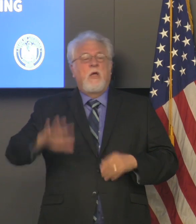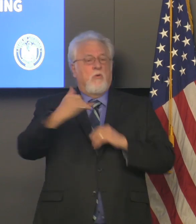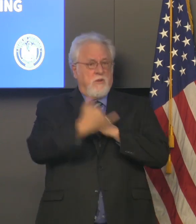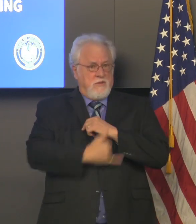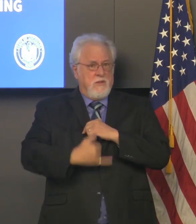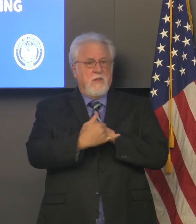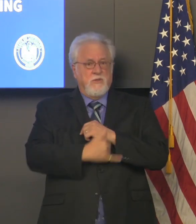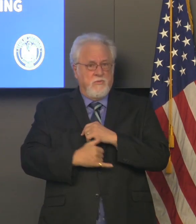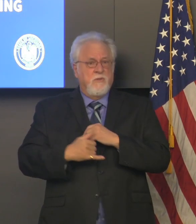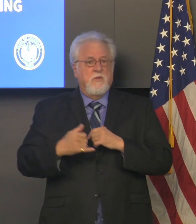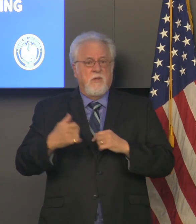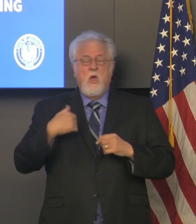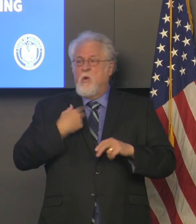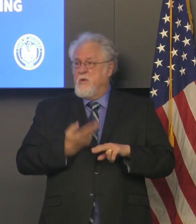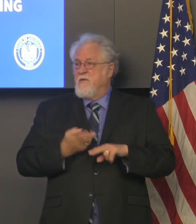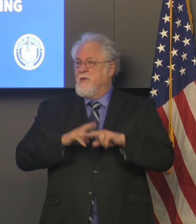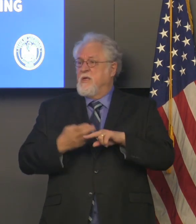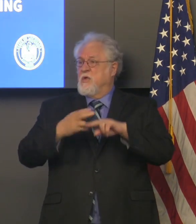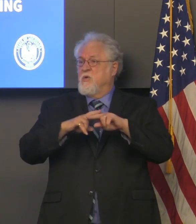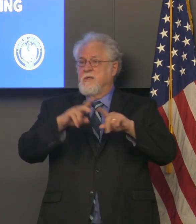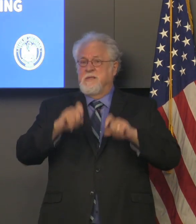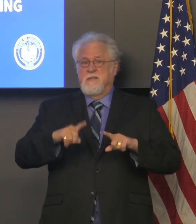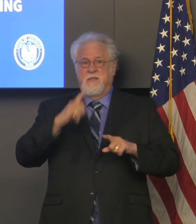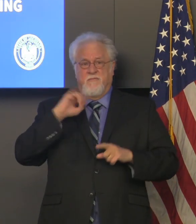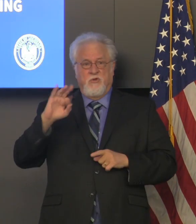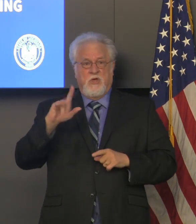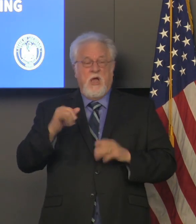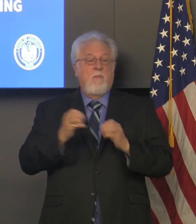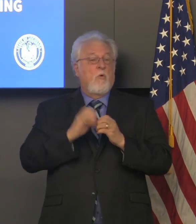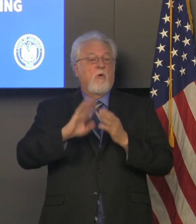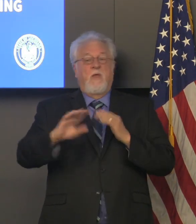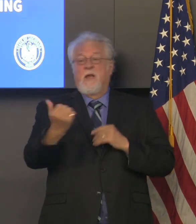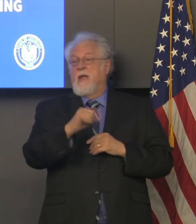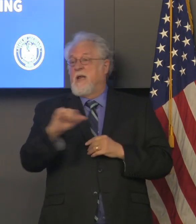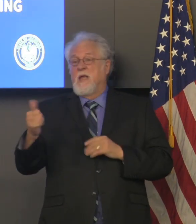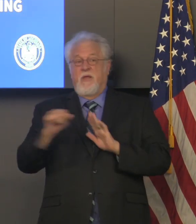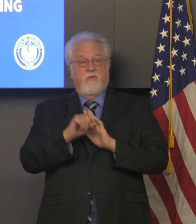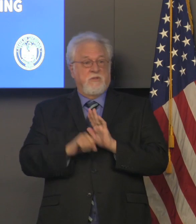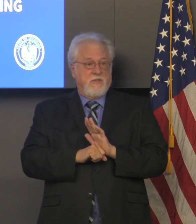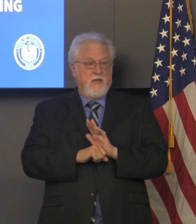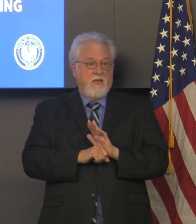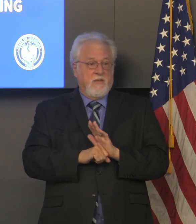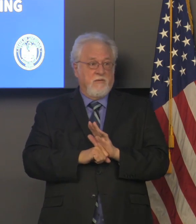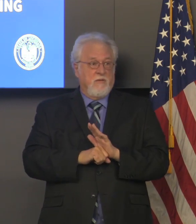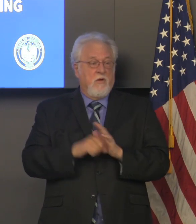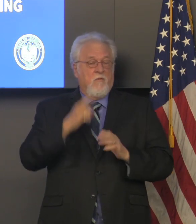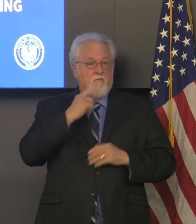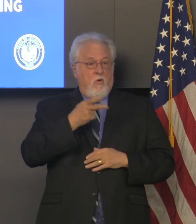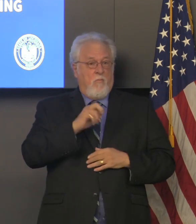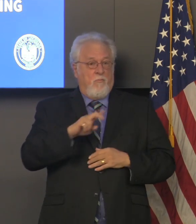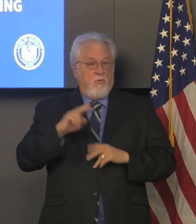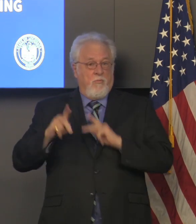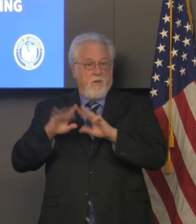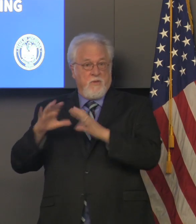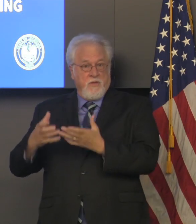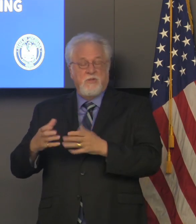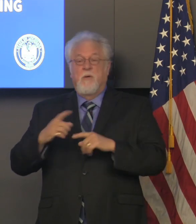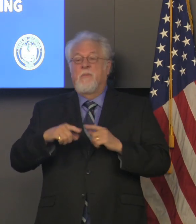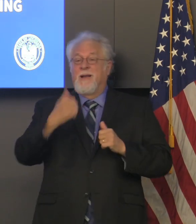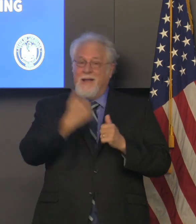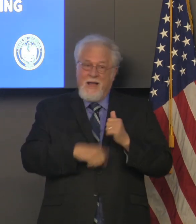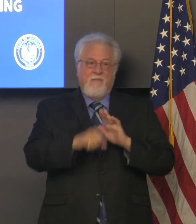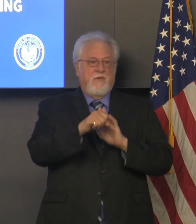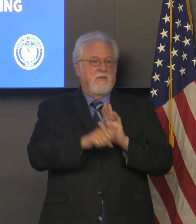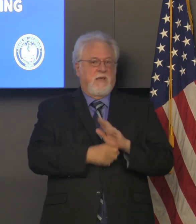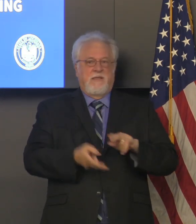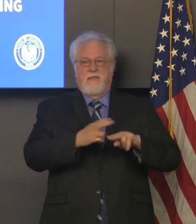country, we've increased our testing in the month of July more than any other state in the nation on a per capita basis. But every state is